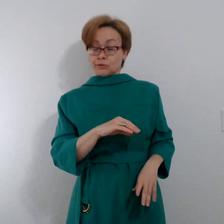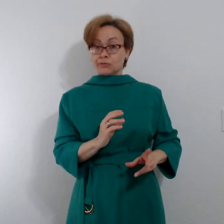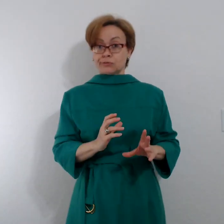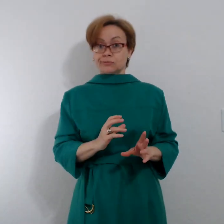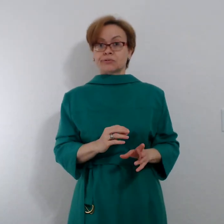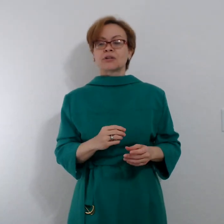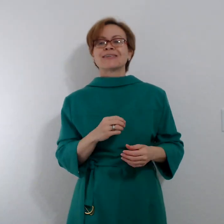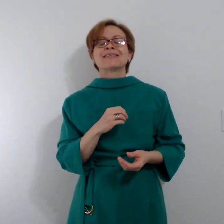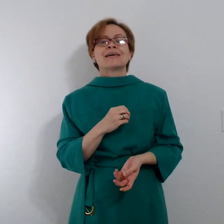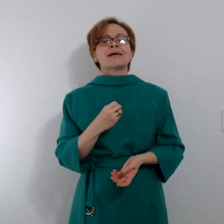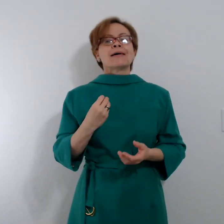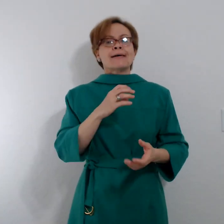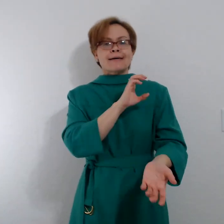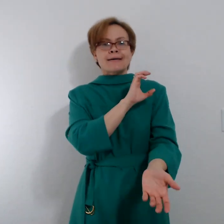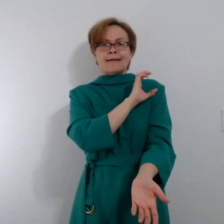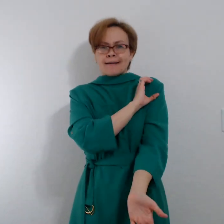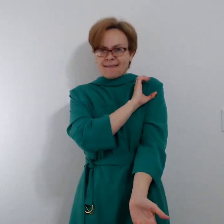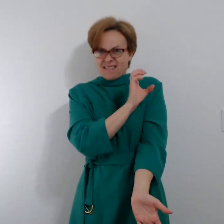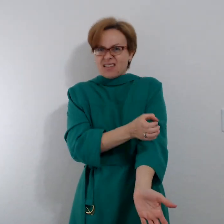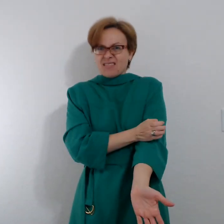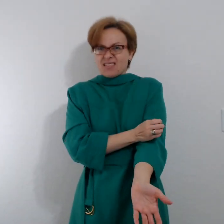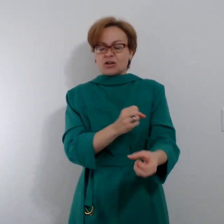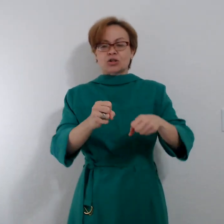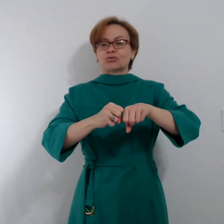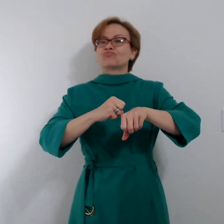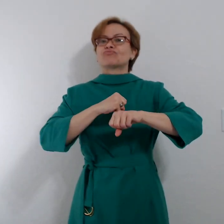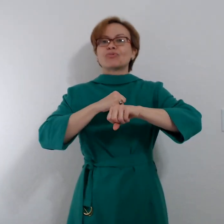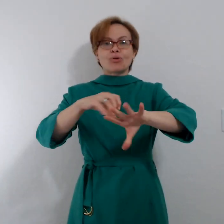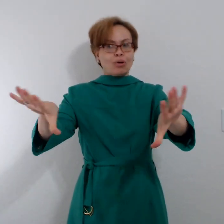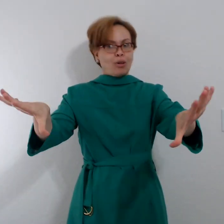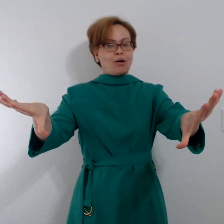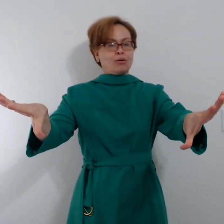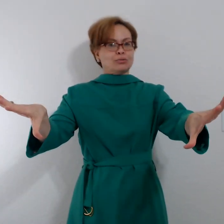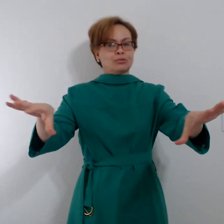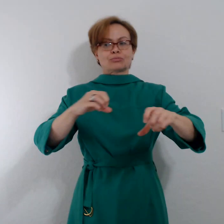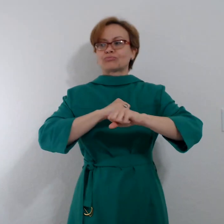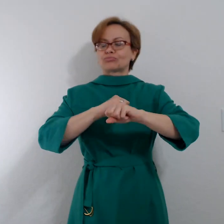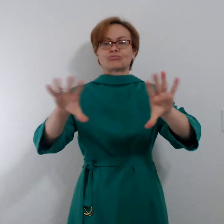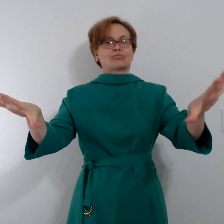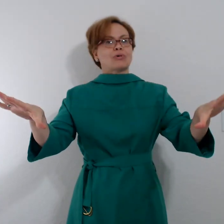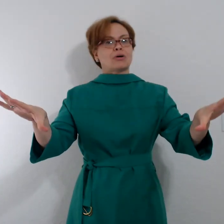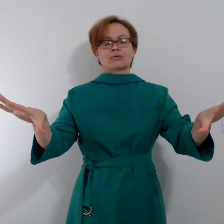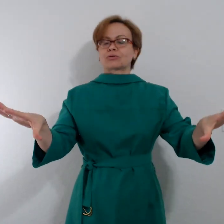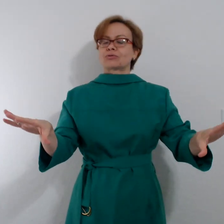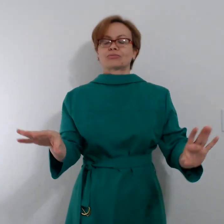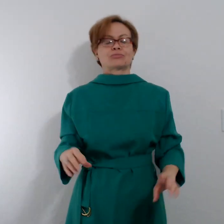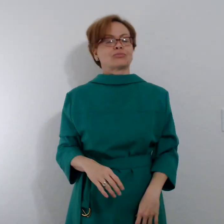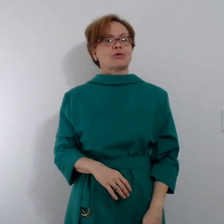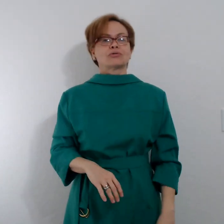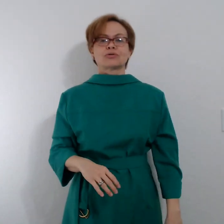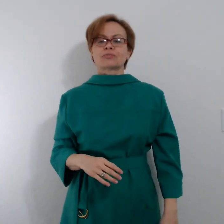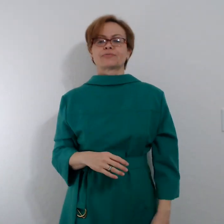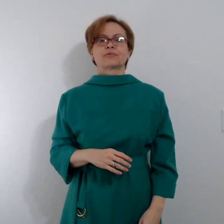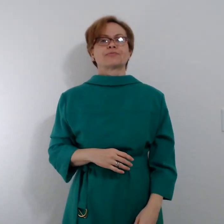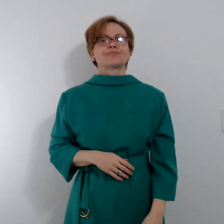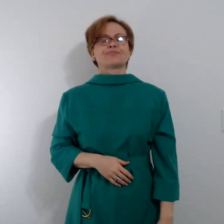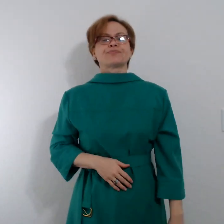perfectly still and just relax and think that I wasn't in my body and just control that. And then I learned